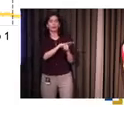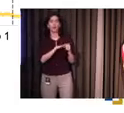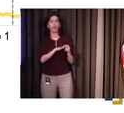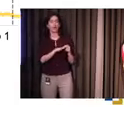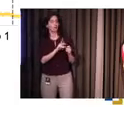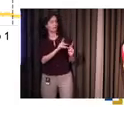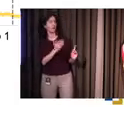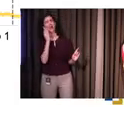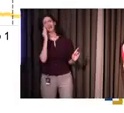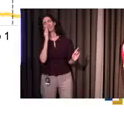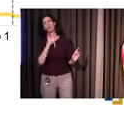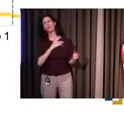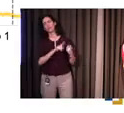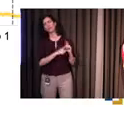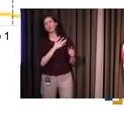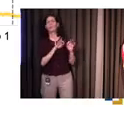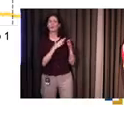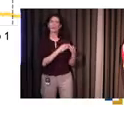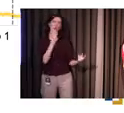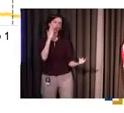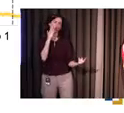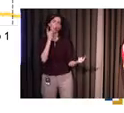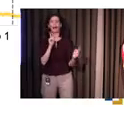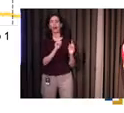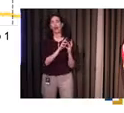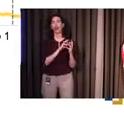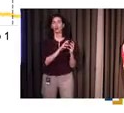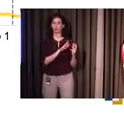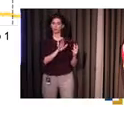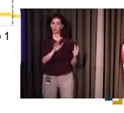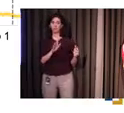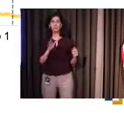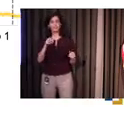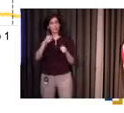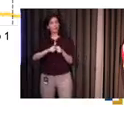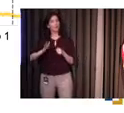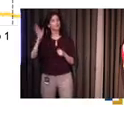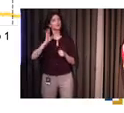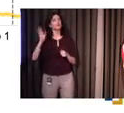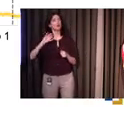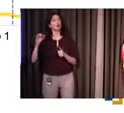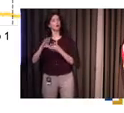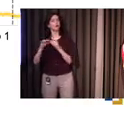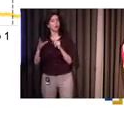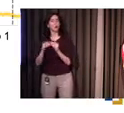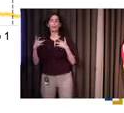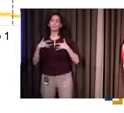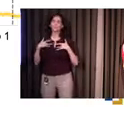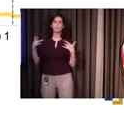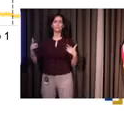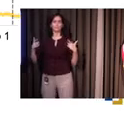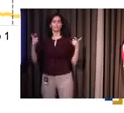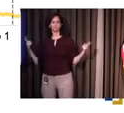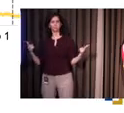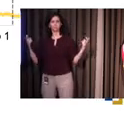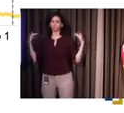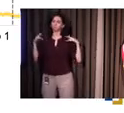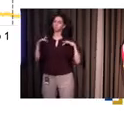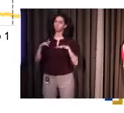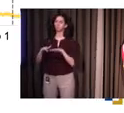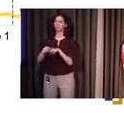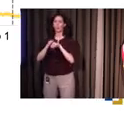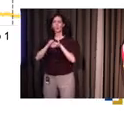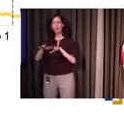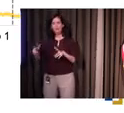were familiar with, distinct from perhaps earlier or in other accounts where we had big, quote unquote,